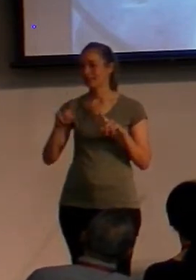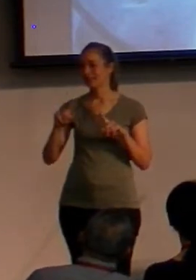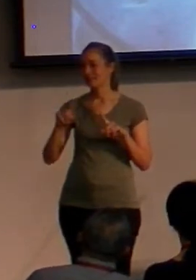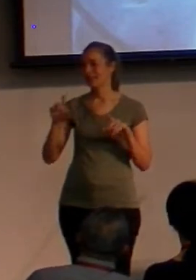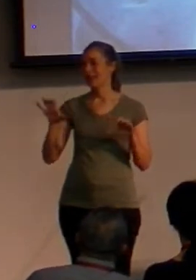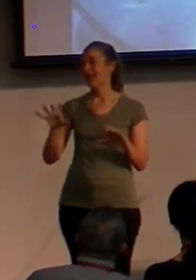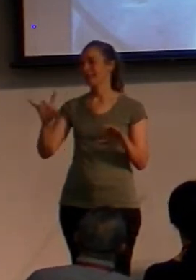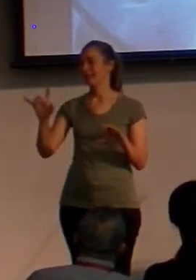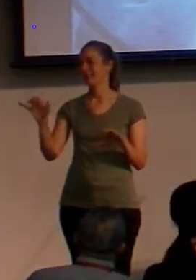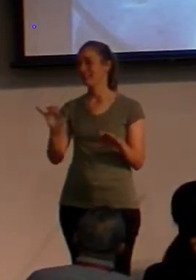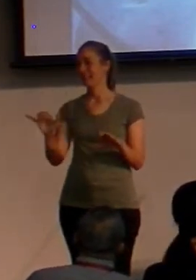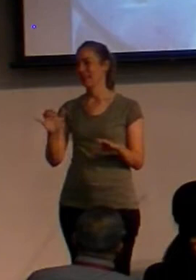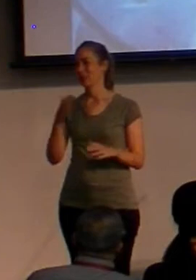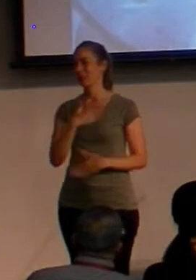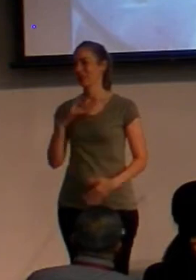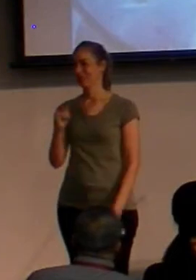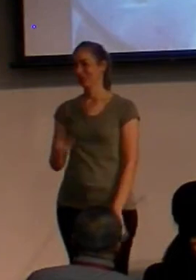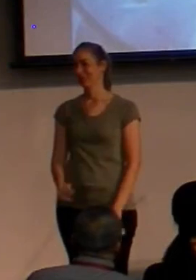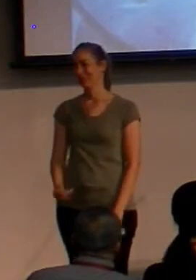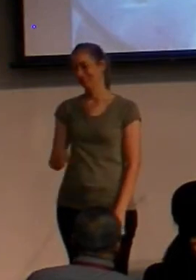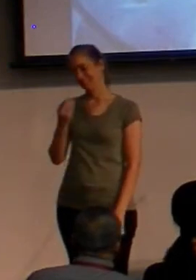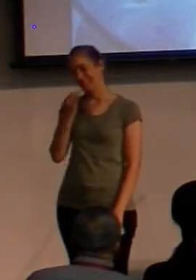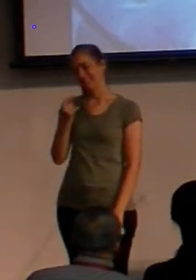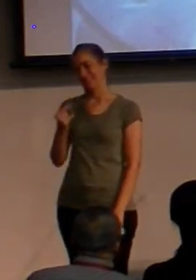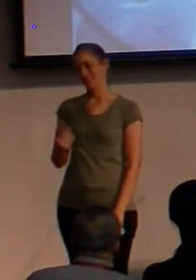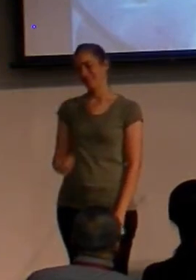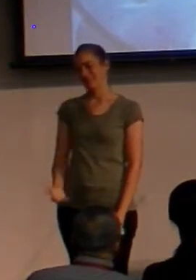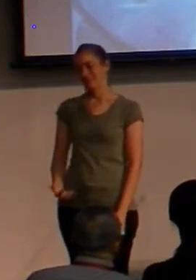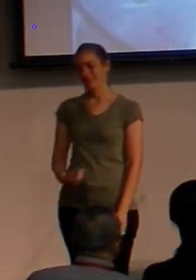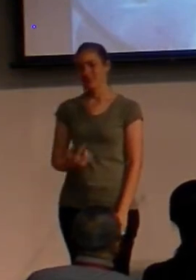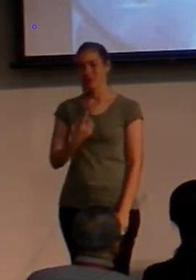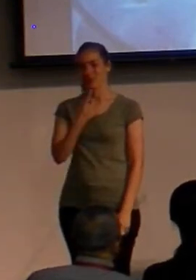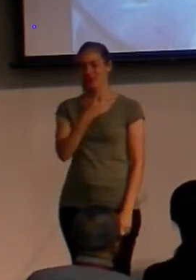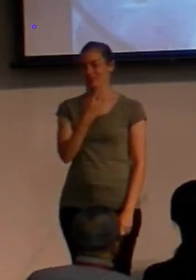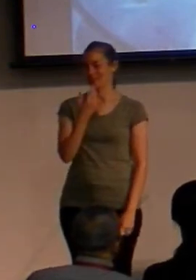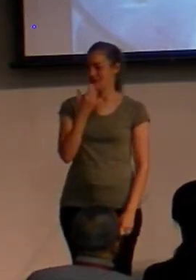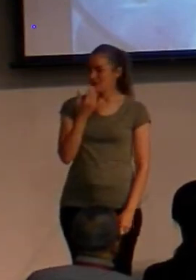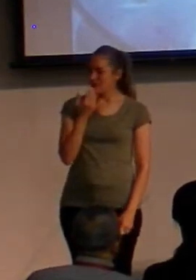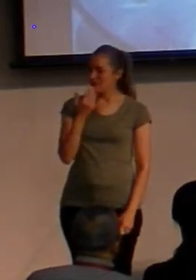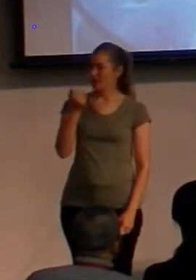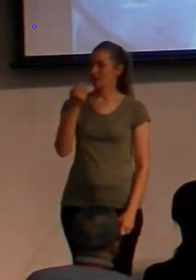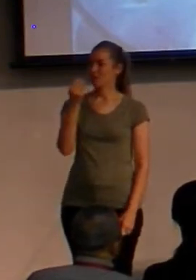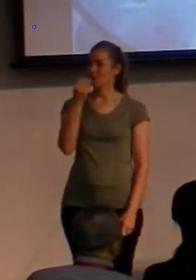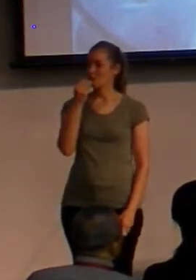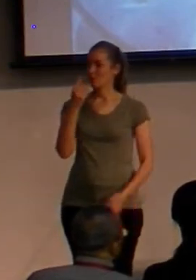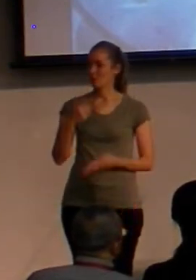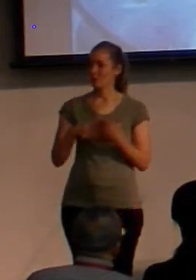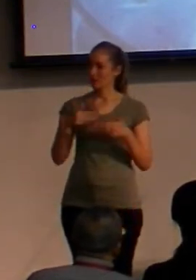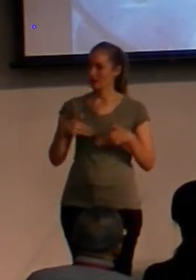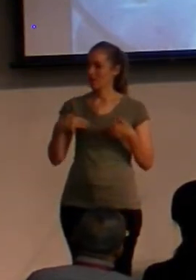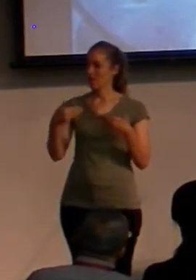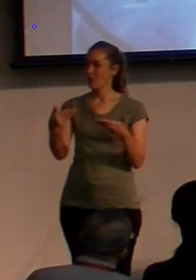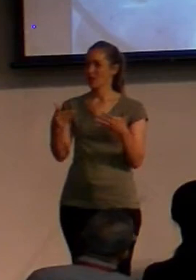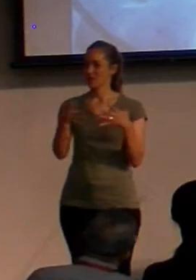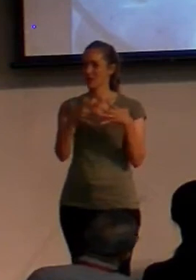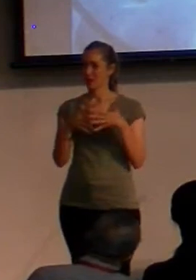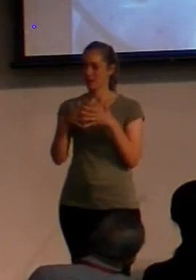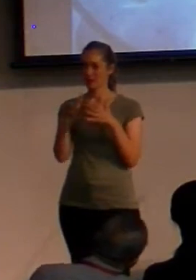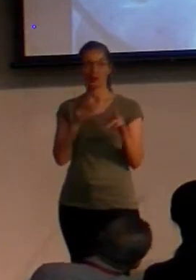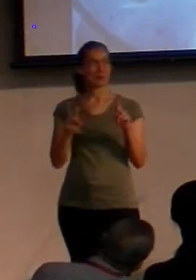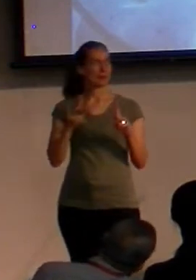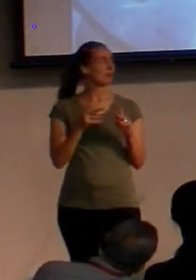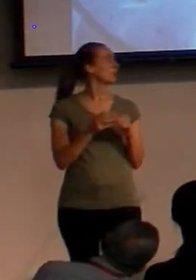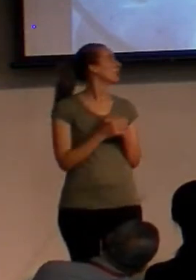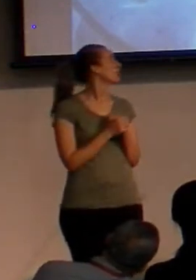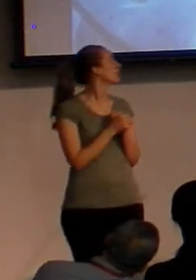for them, this is top-of-the-line food. I mean, this is what they would offer the American guest. And so on the